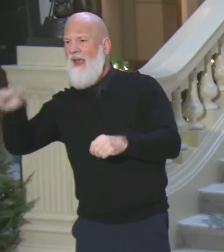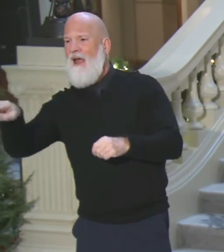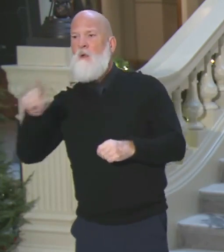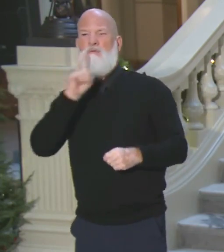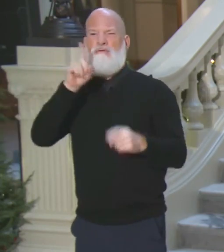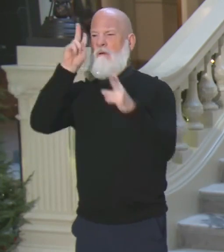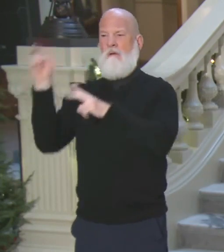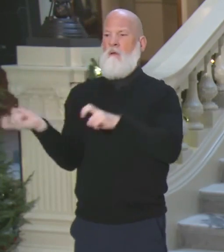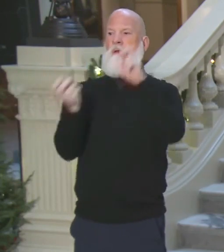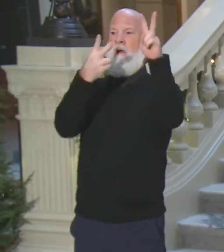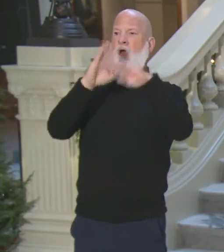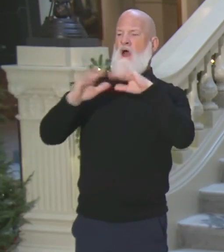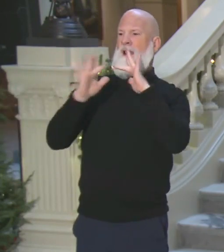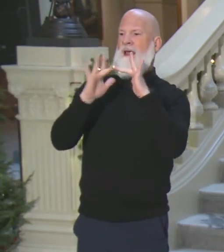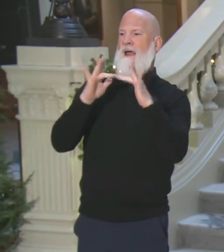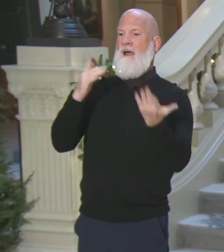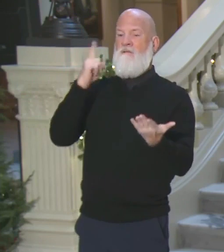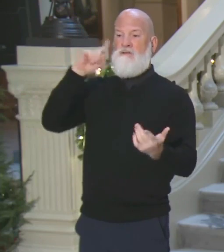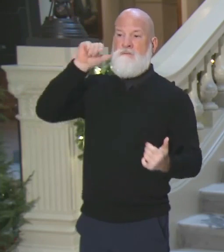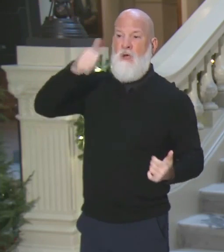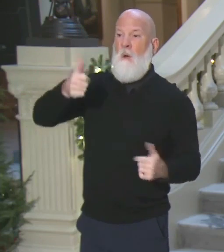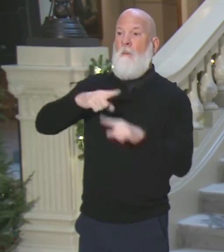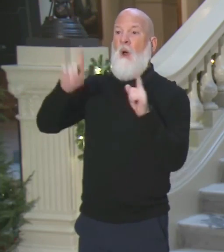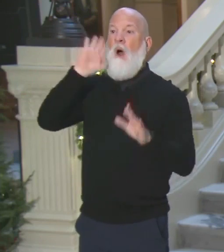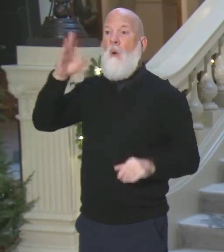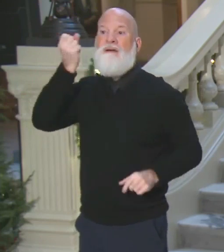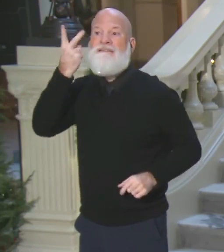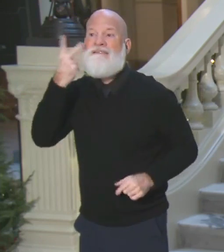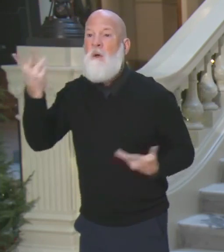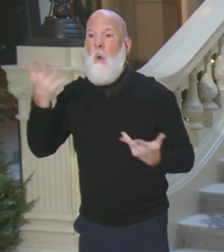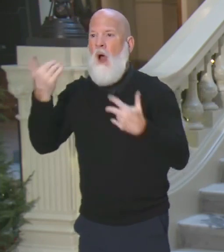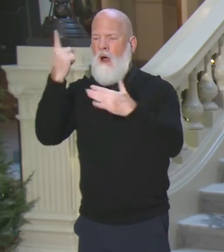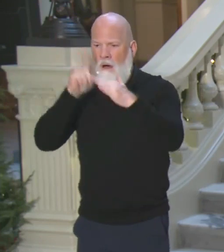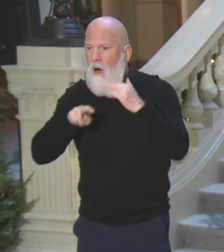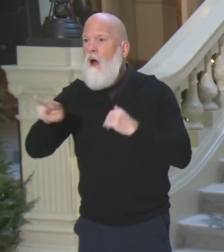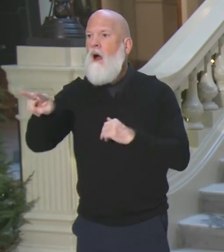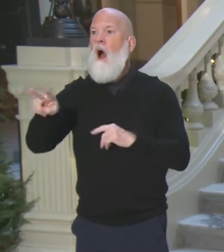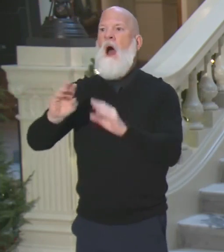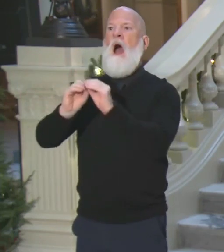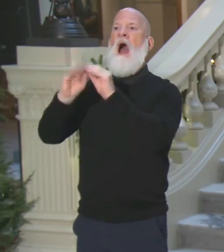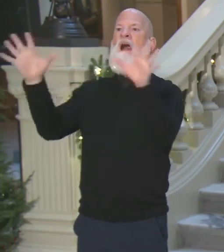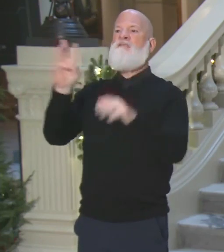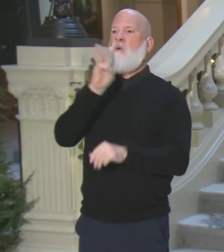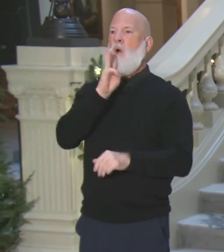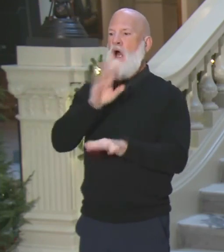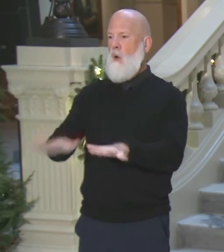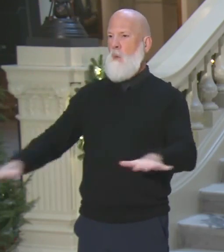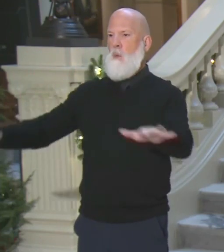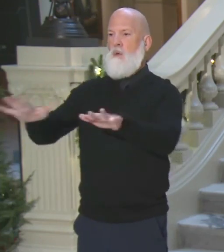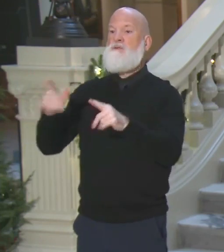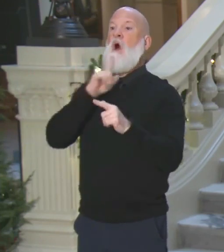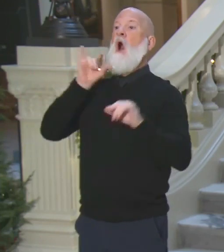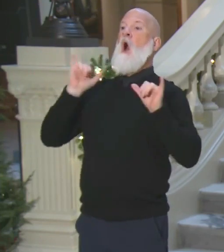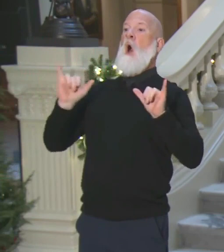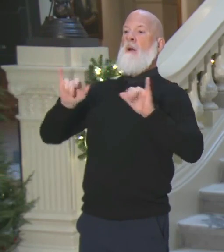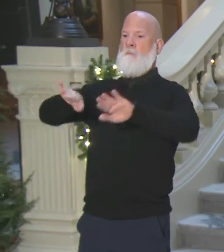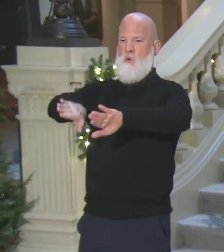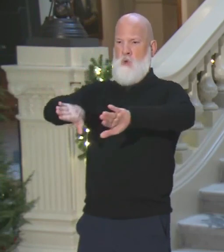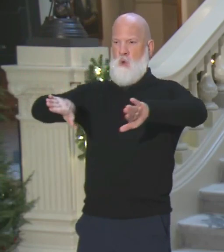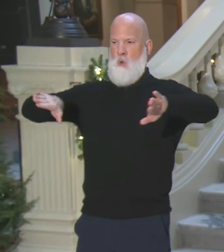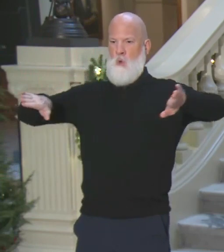So you'll see when they walk in and they see the obvious water leak on the floor. You will see when they move all the stuff out of the way. You will see the Zamboni little